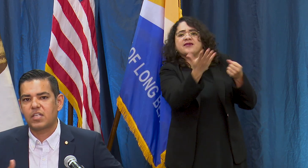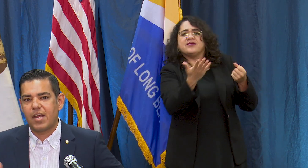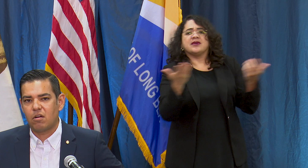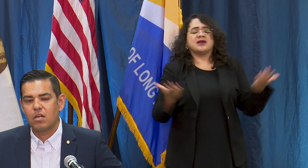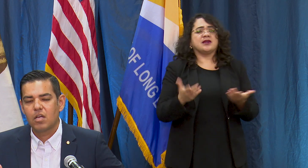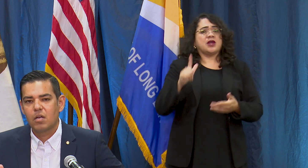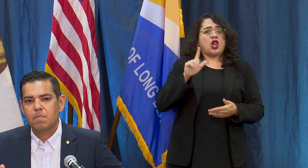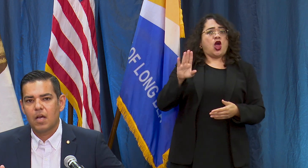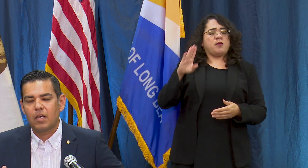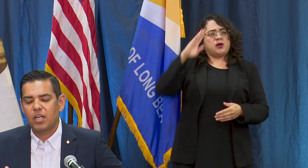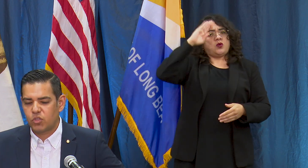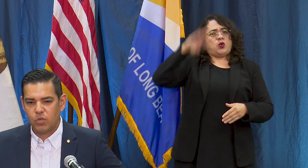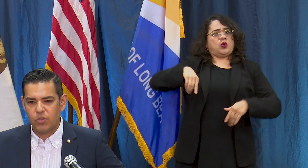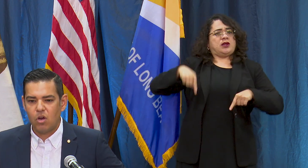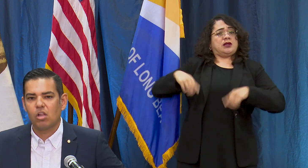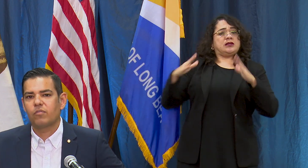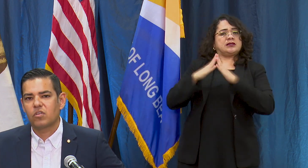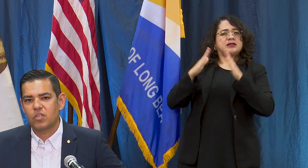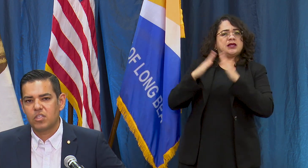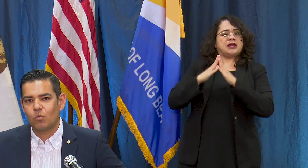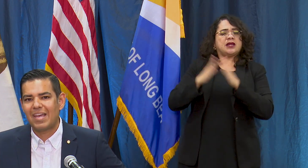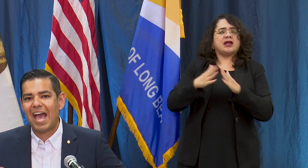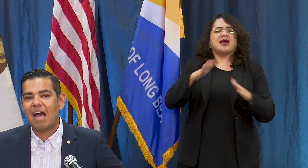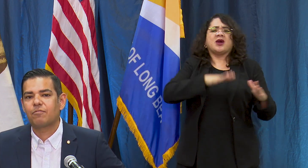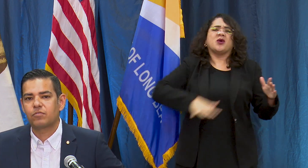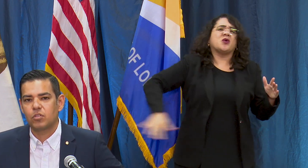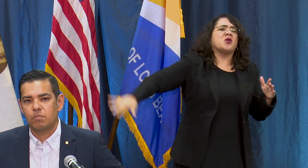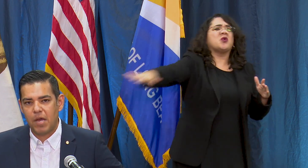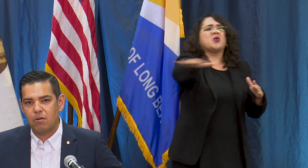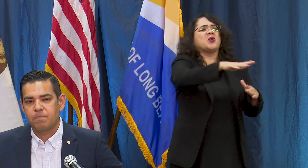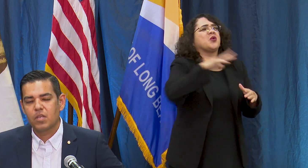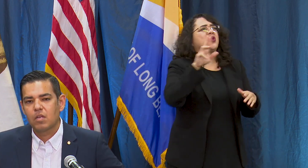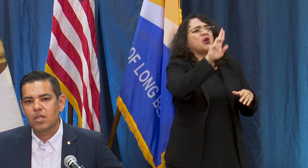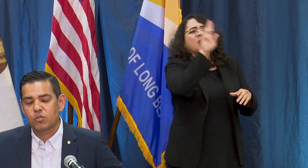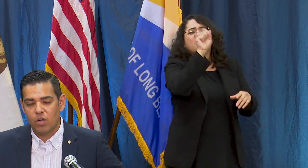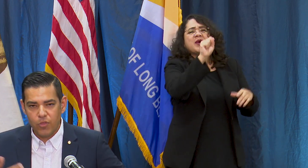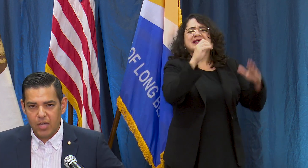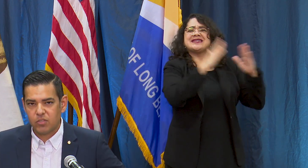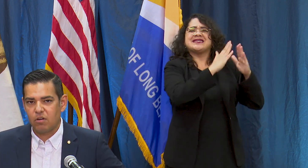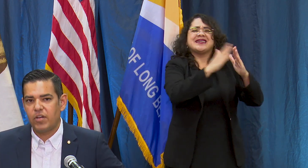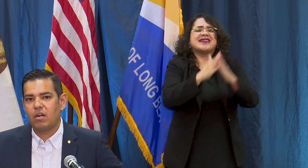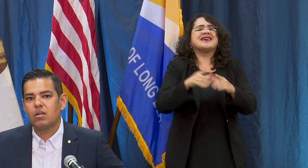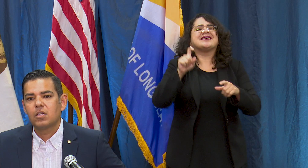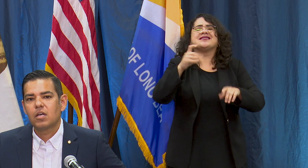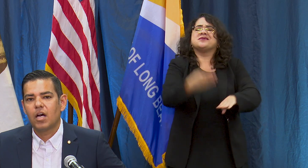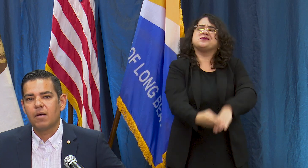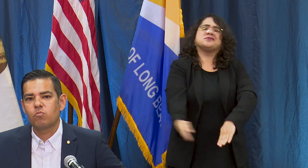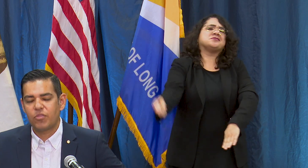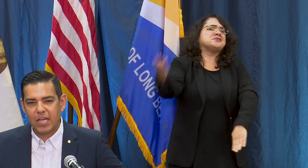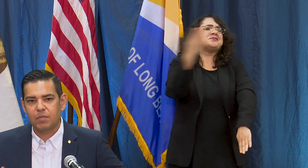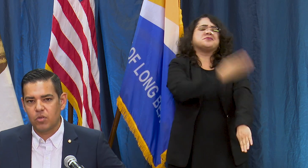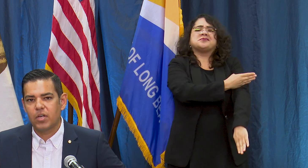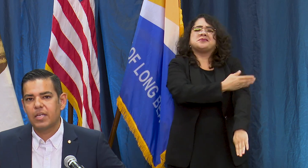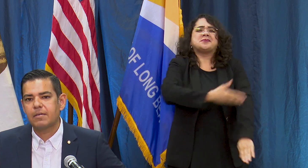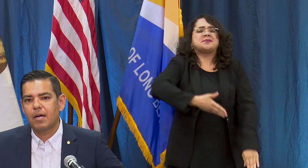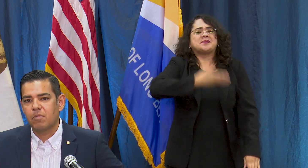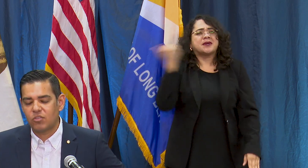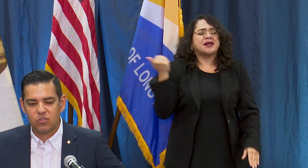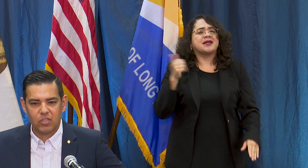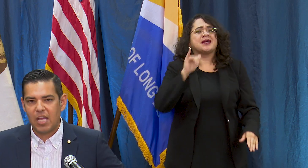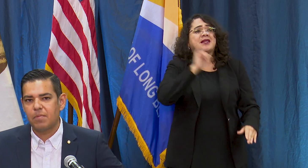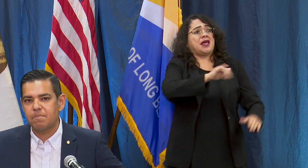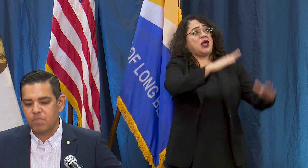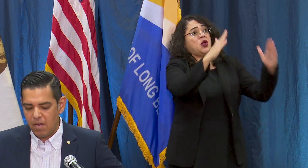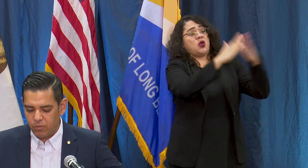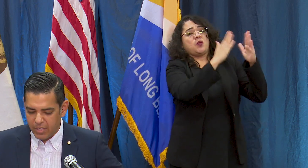across the entire country, within all of our cities, that we have to do better. And so our thoughts are there with that community, not